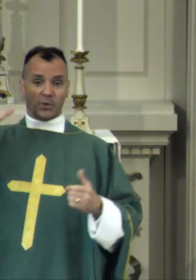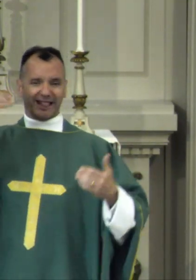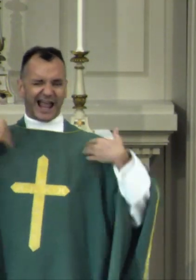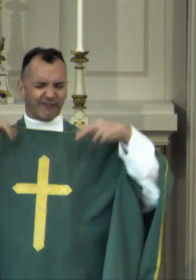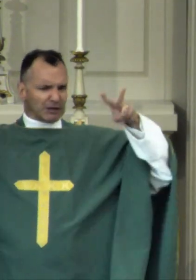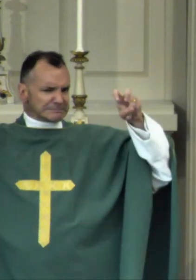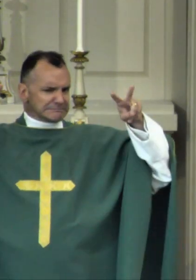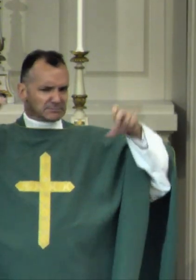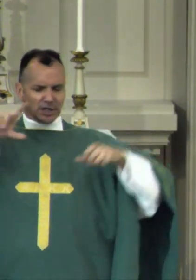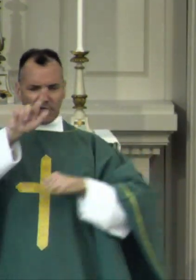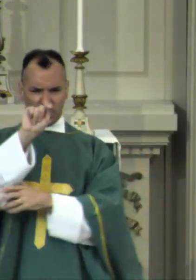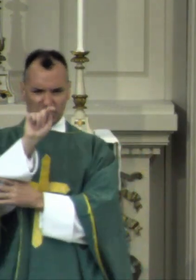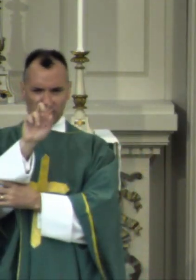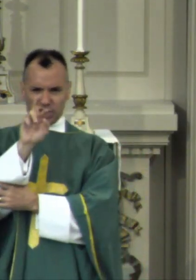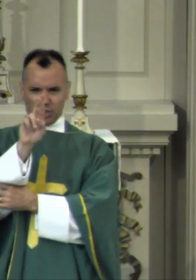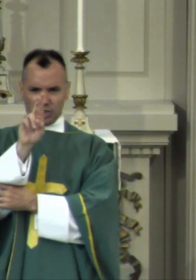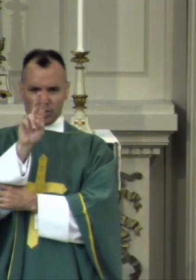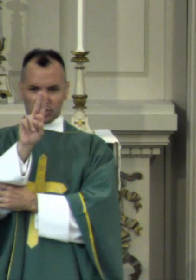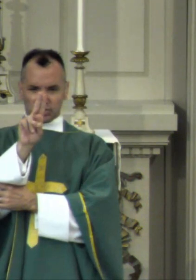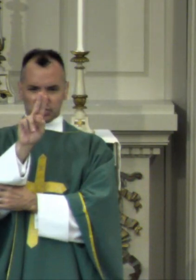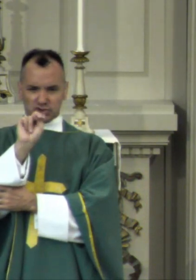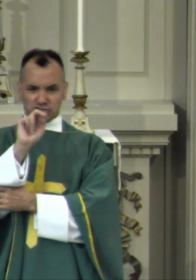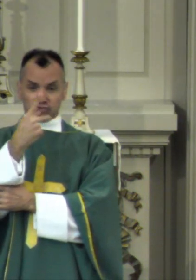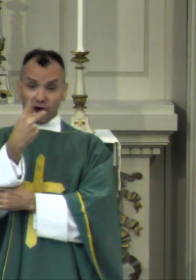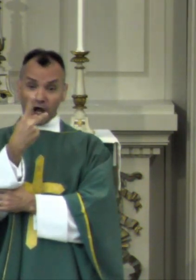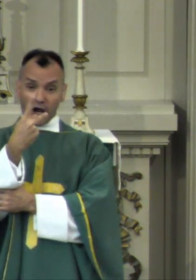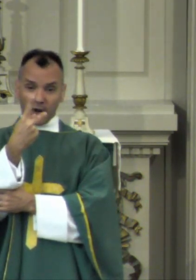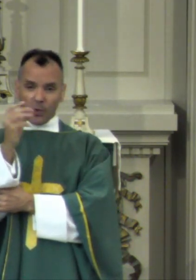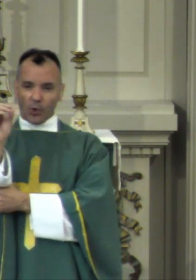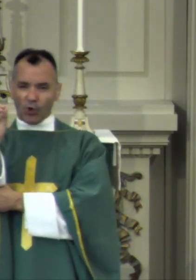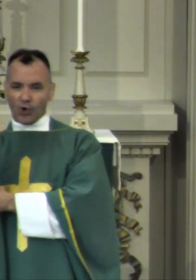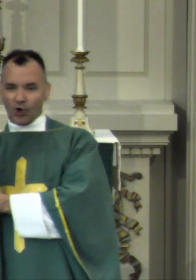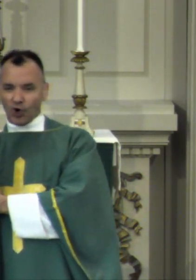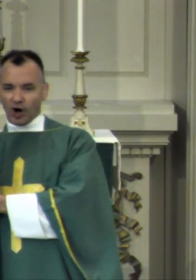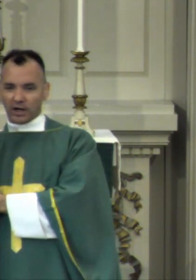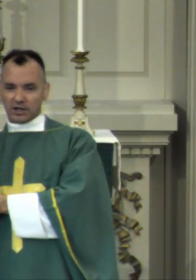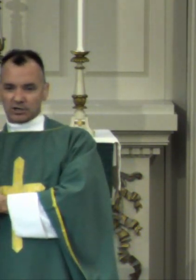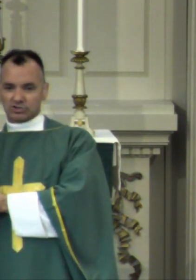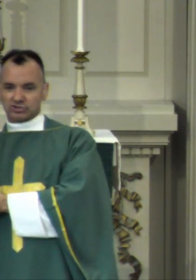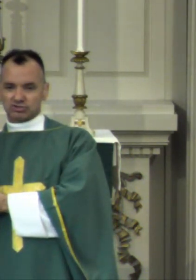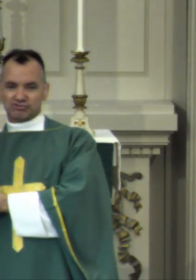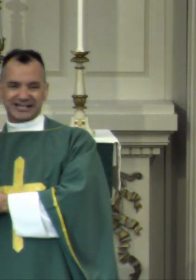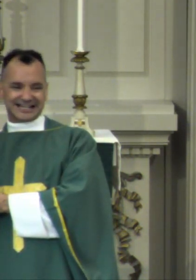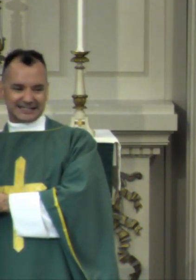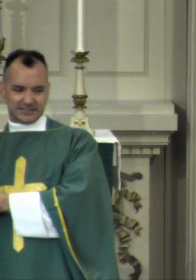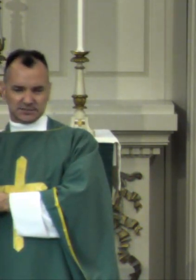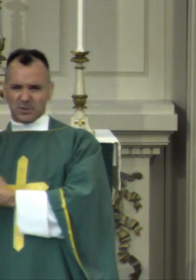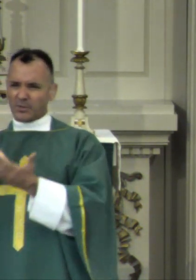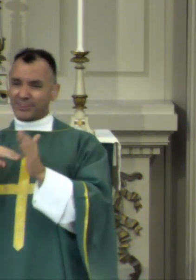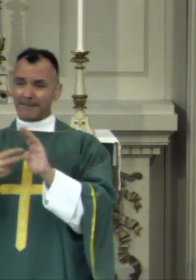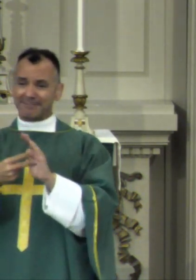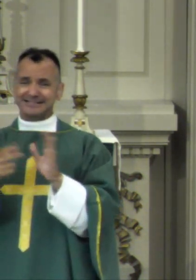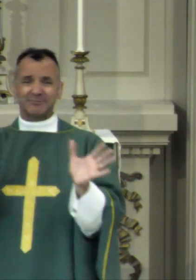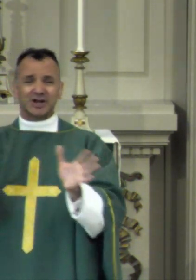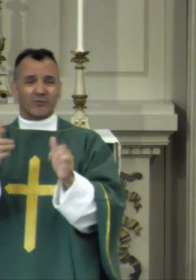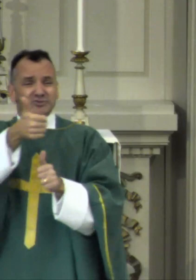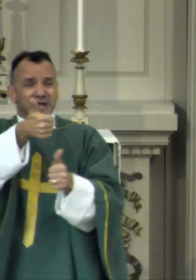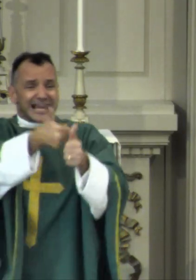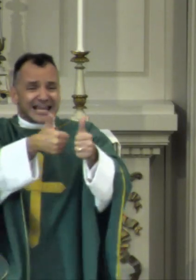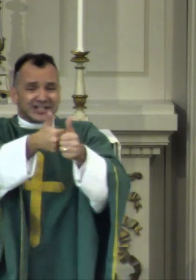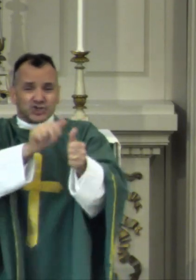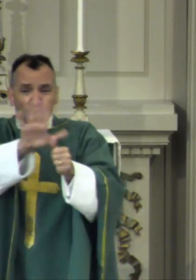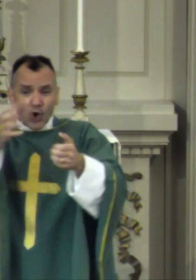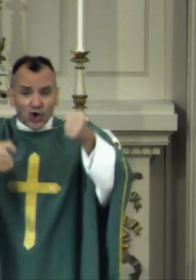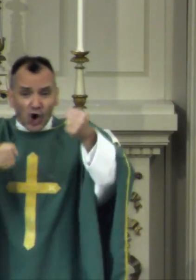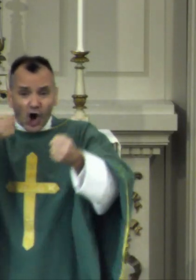we're going to have, not trick-or-treat, trunk or treat. So our trunks will be open. People will be at the, we're encouraging you to